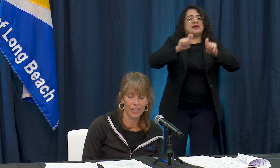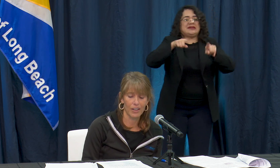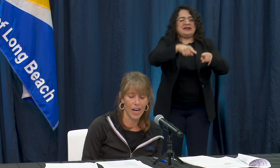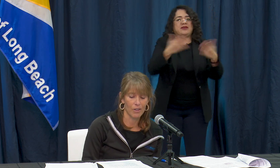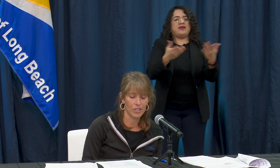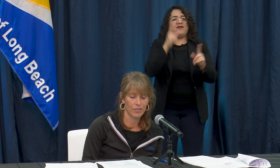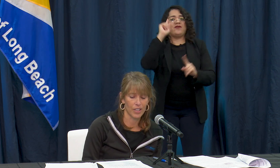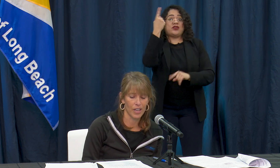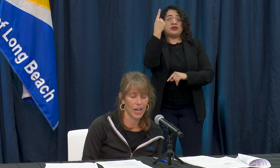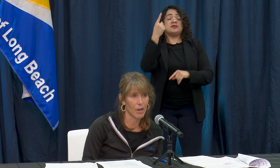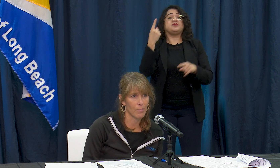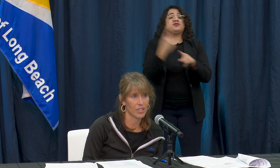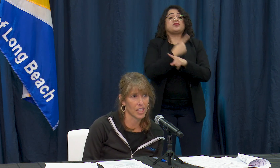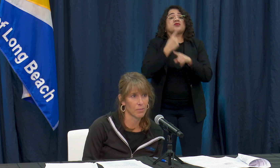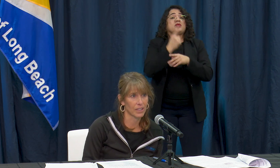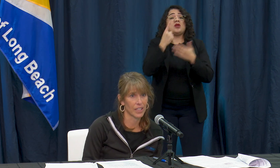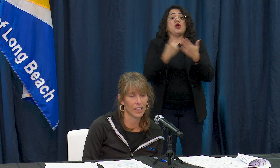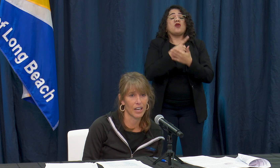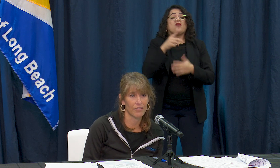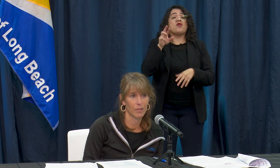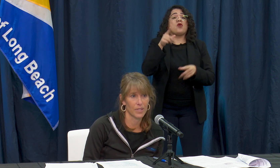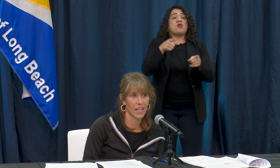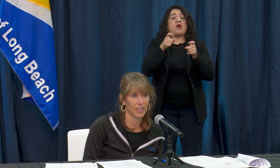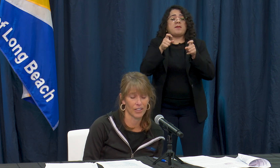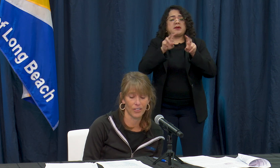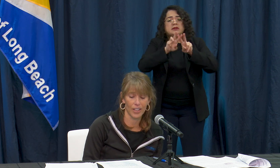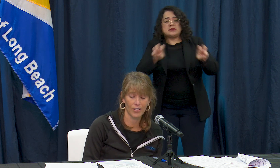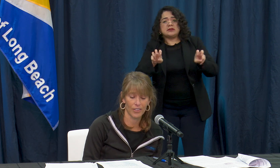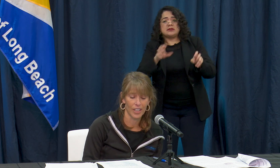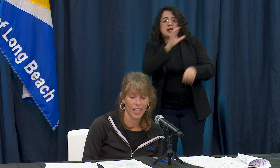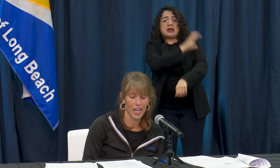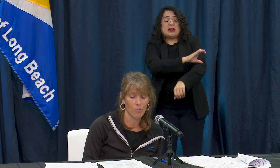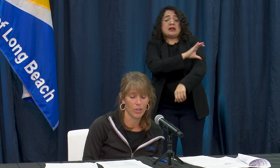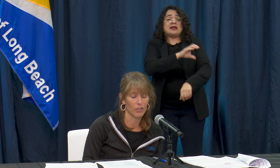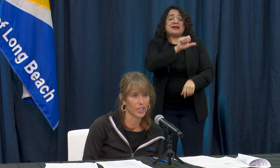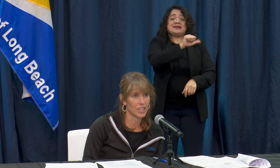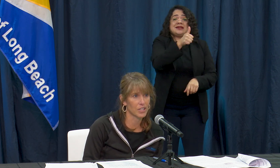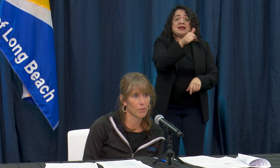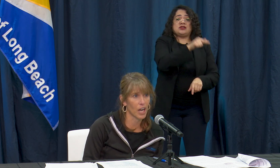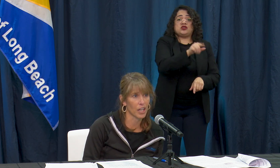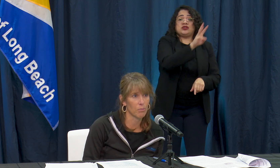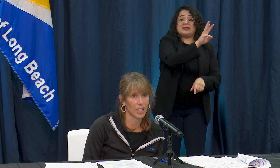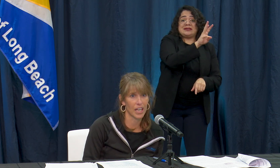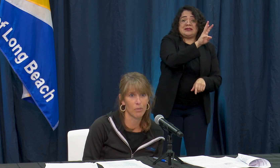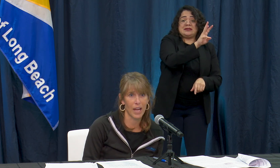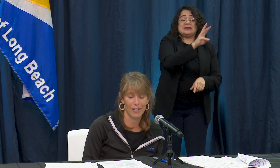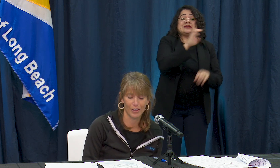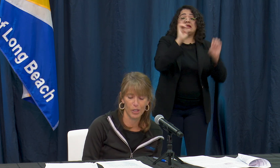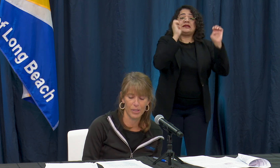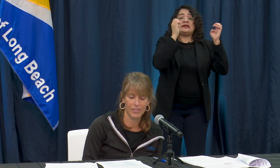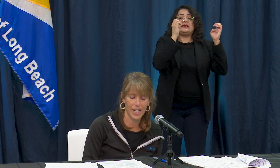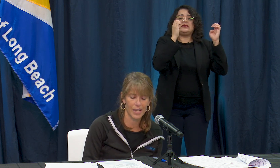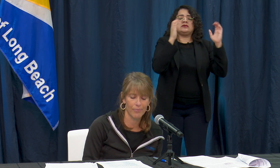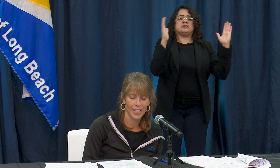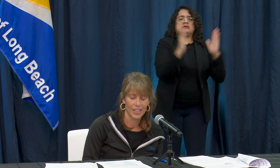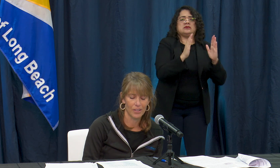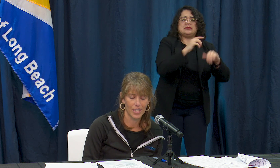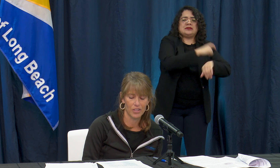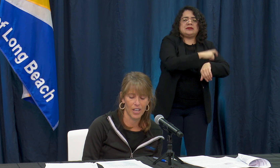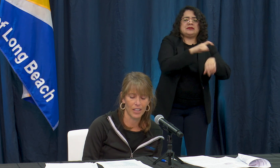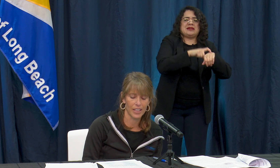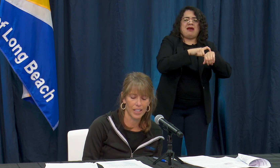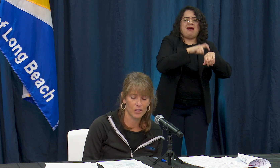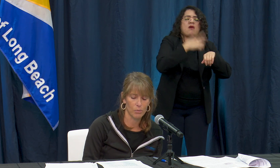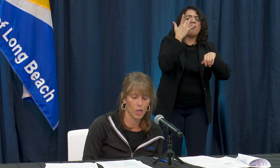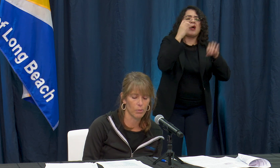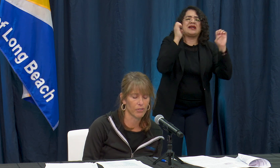the regular hours for our rapid assessment clinic are from 10 until 6, but over Easter we are going to be cutting back for a little bit of time due to the